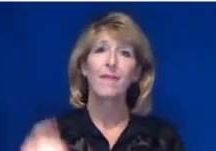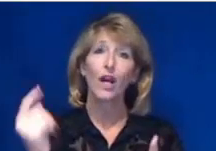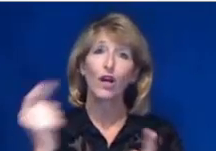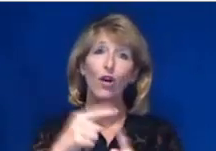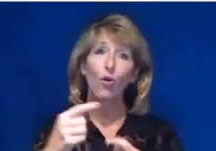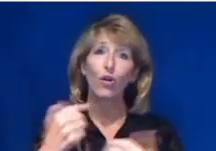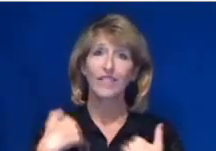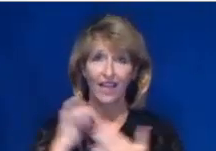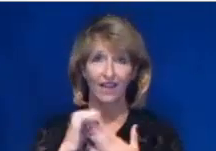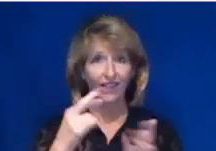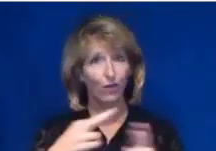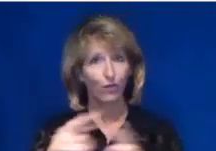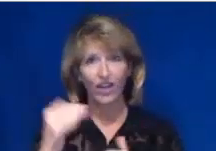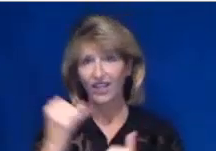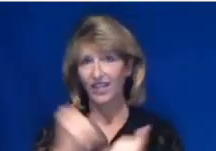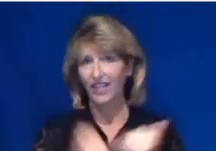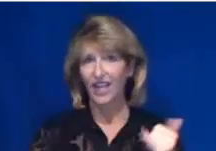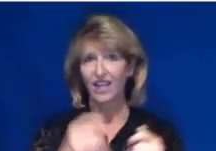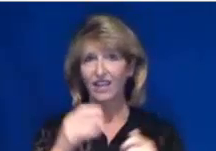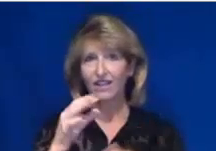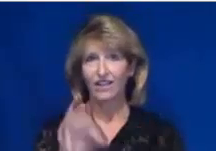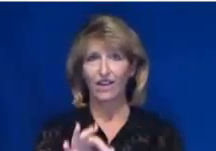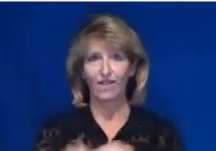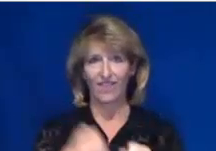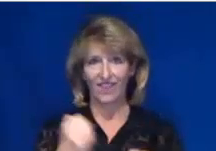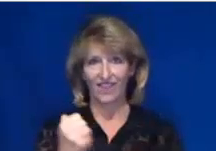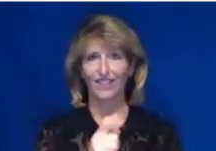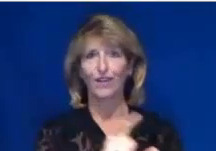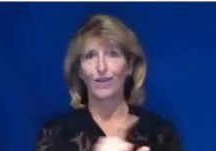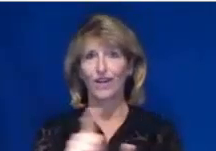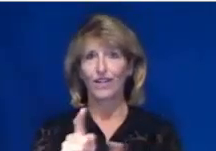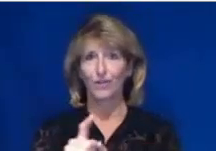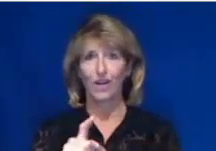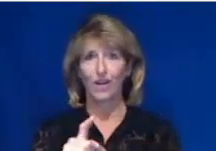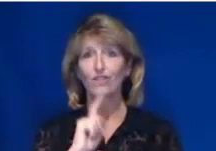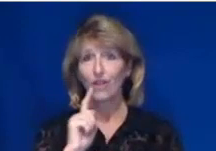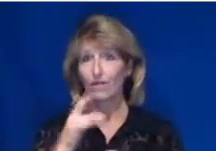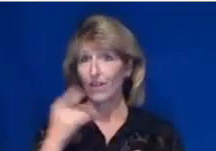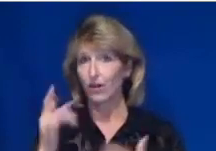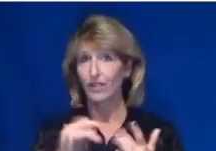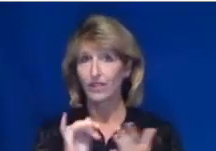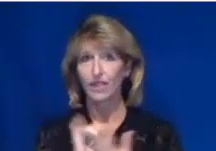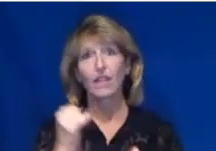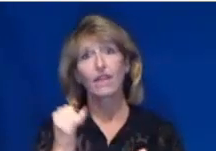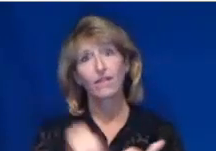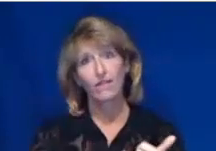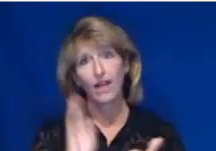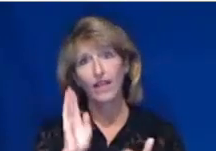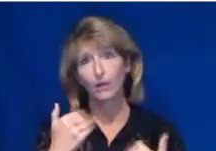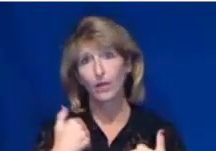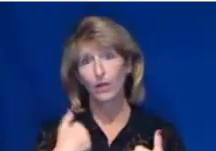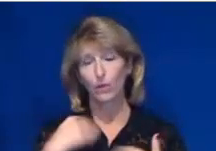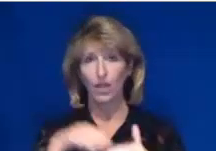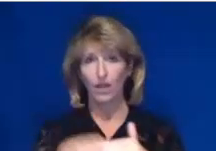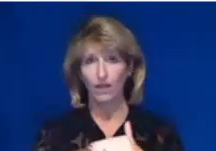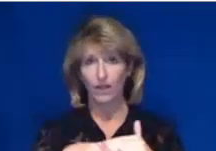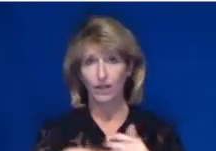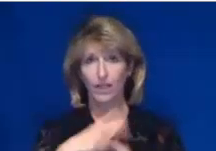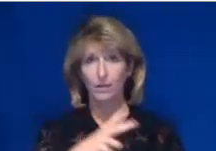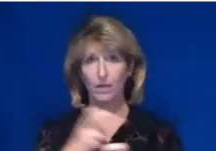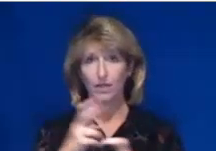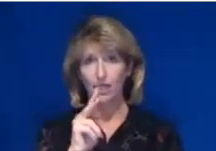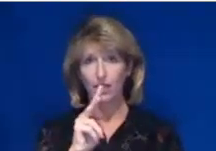video clips as necessary and compile a pilot test version of the instrument and that should be ready at the end of the year, so it's